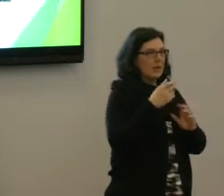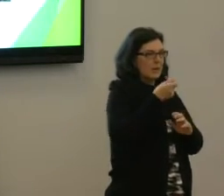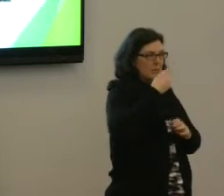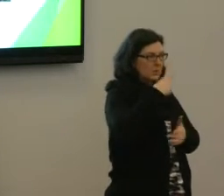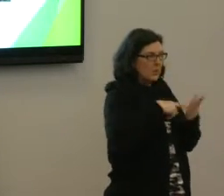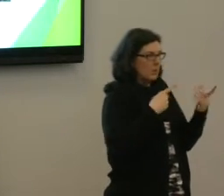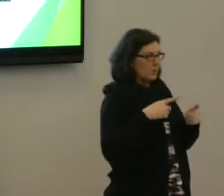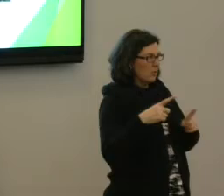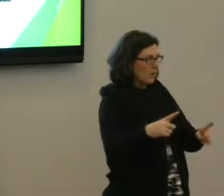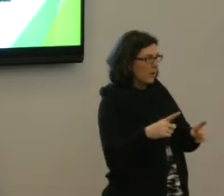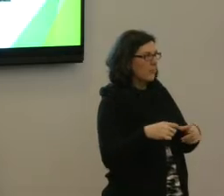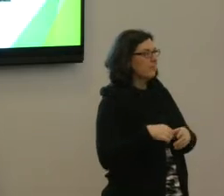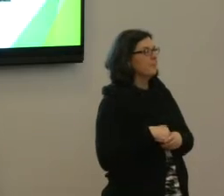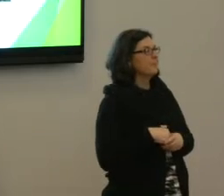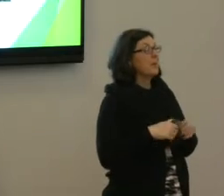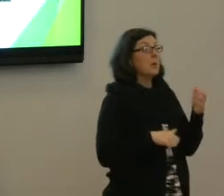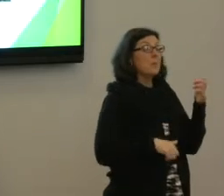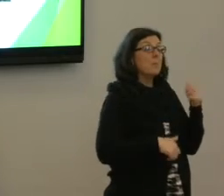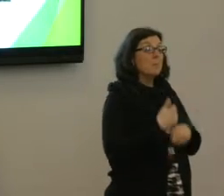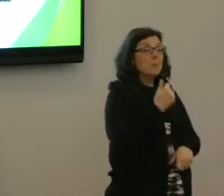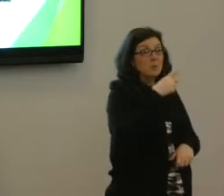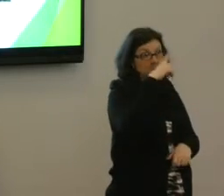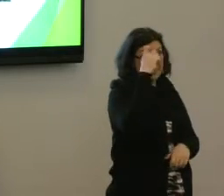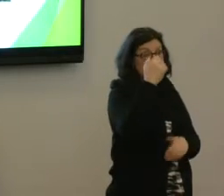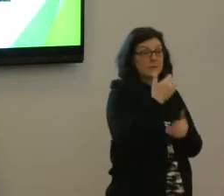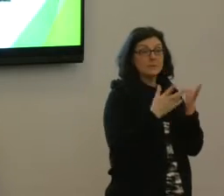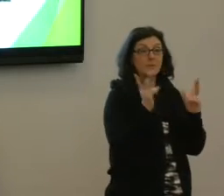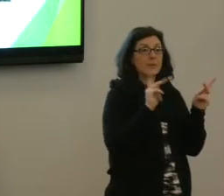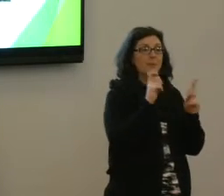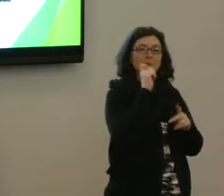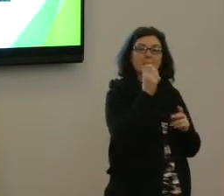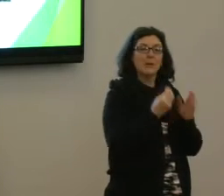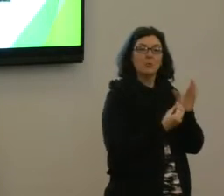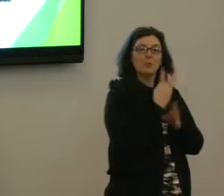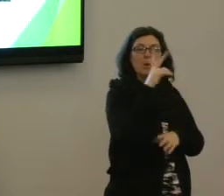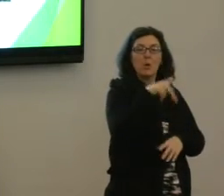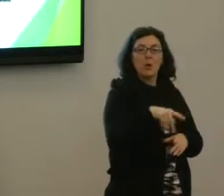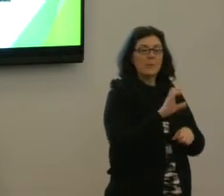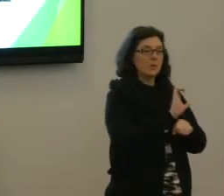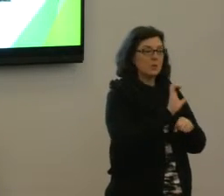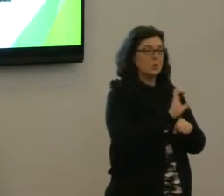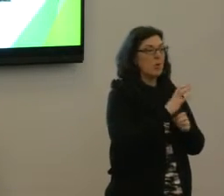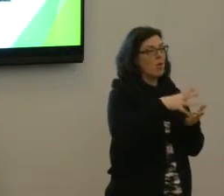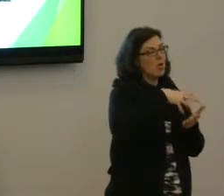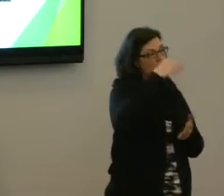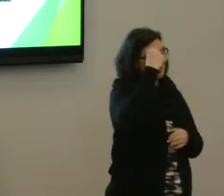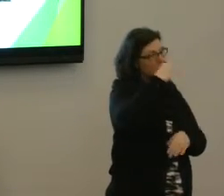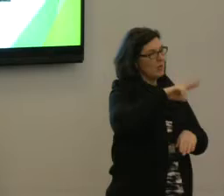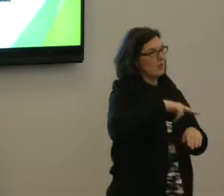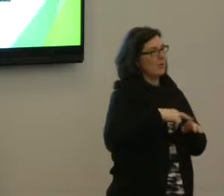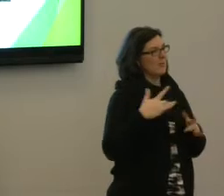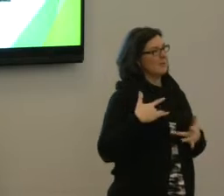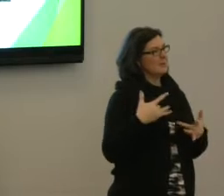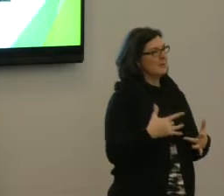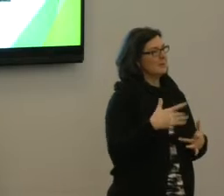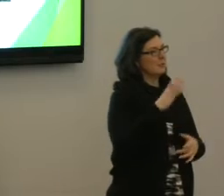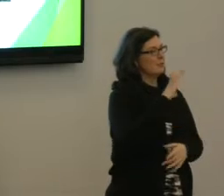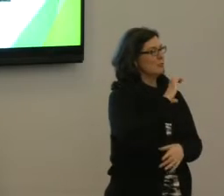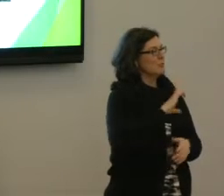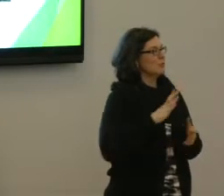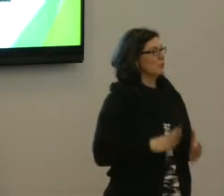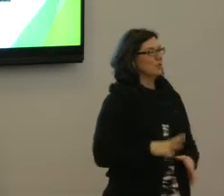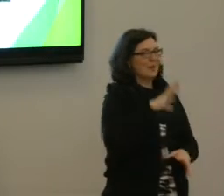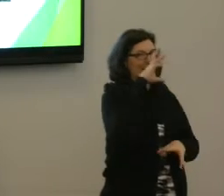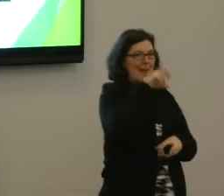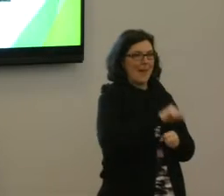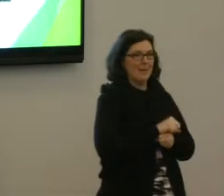on. Partly because I'd say some folks never grew up in a church and learned the normal, typical Christian habit of